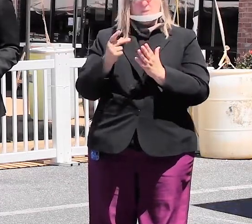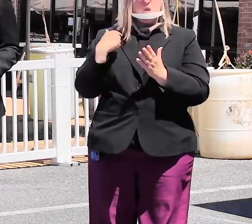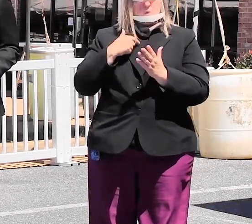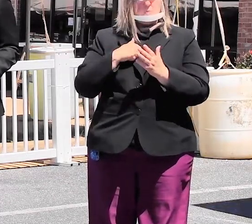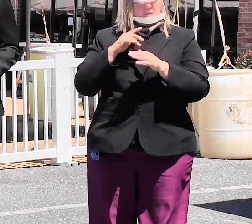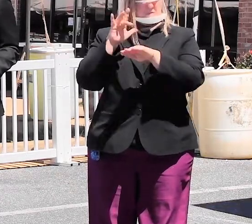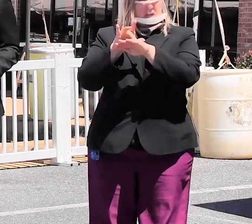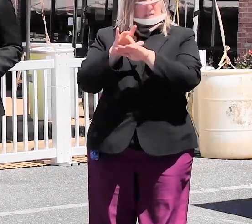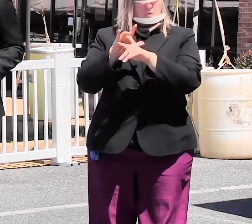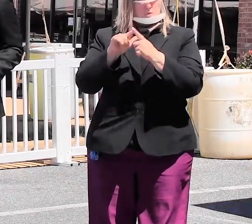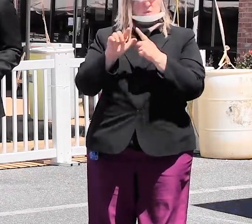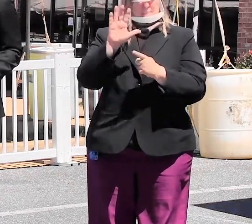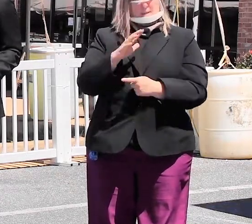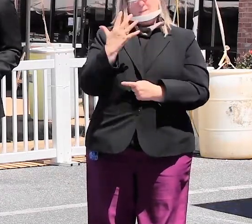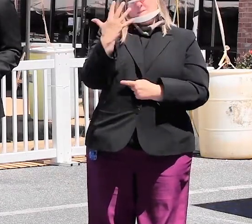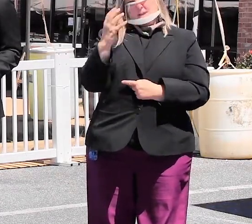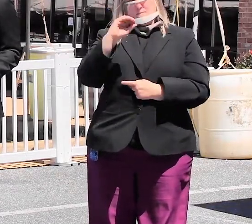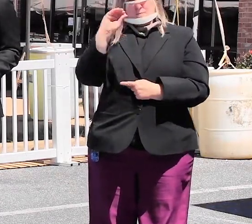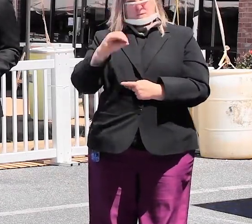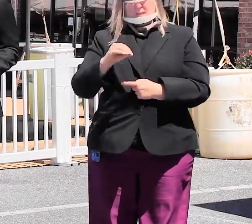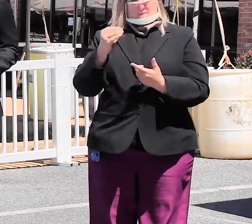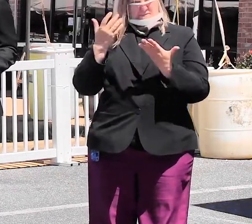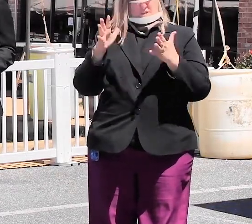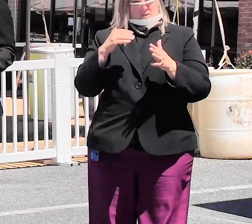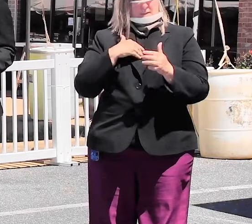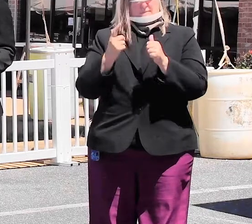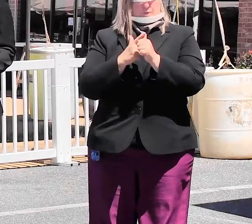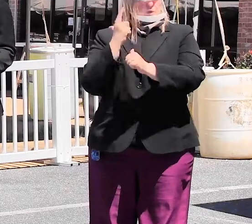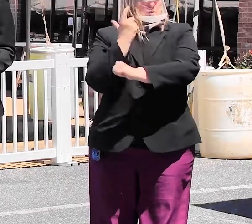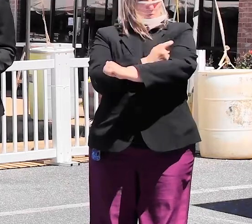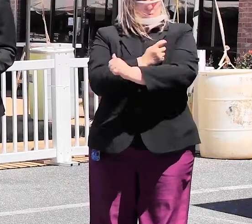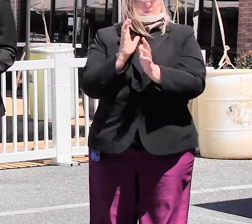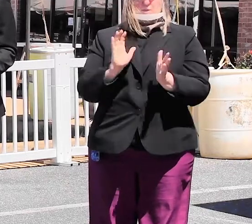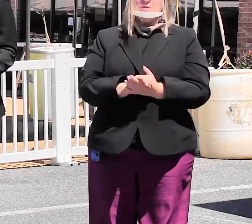5% who have their first dose.